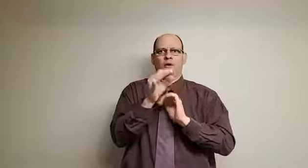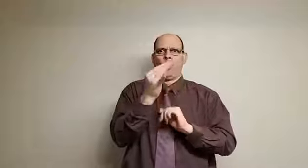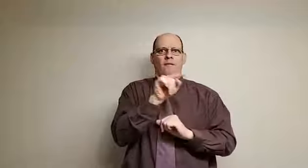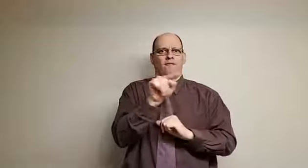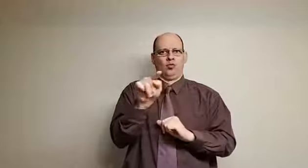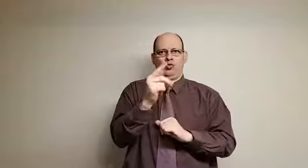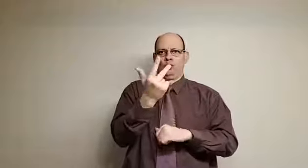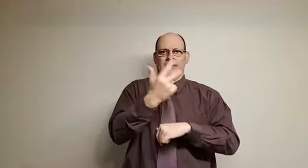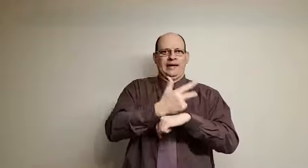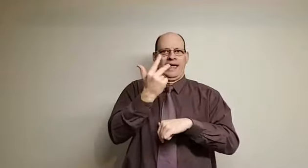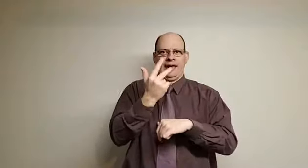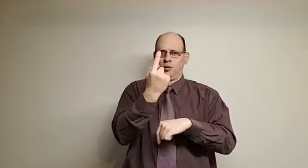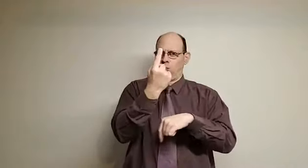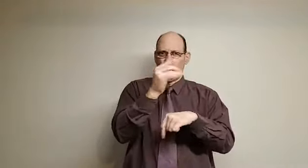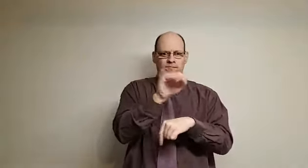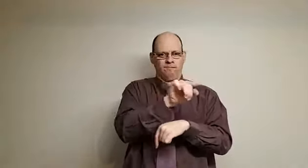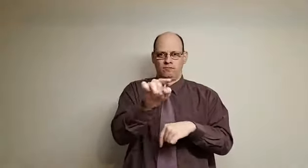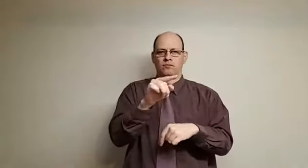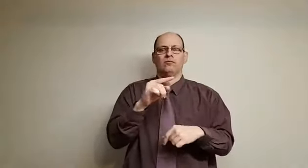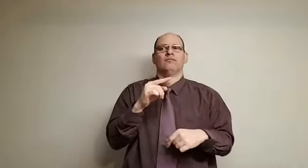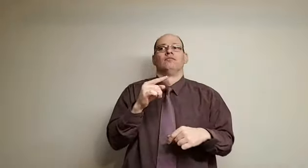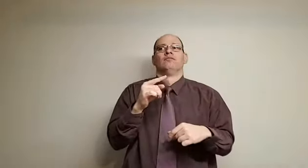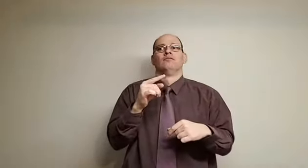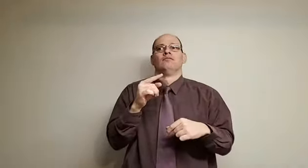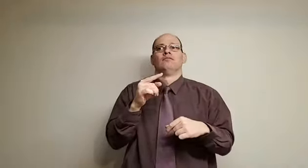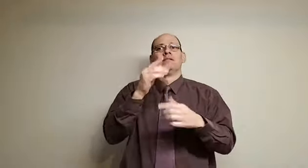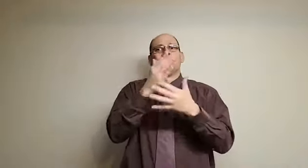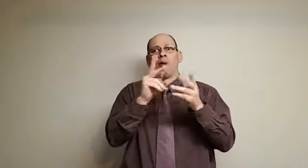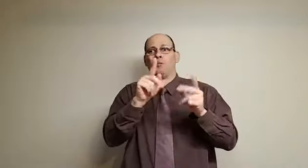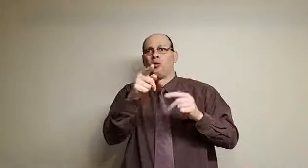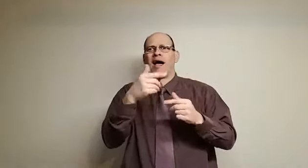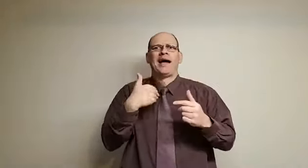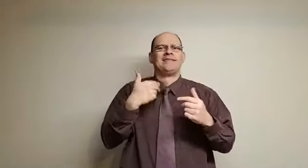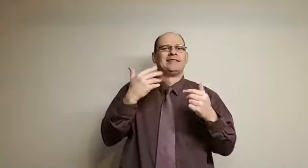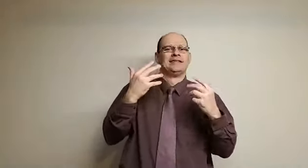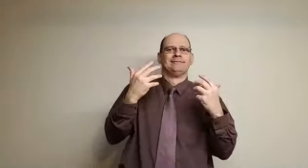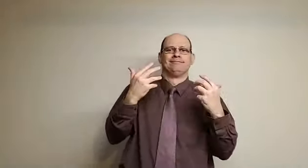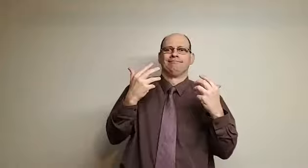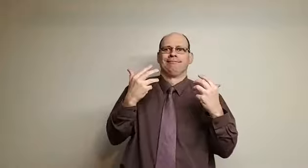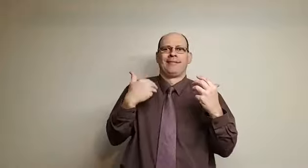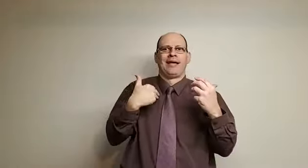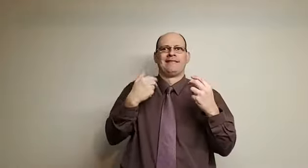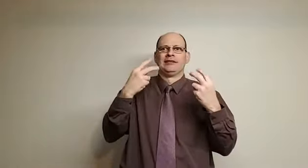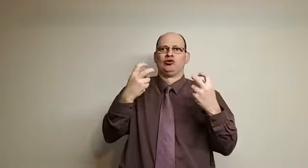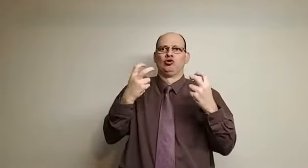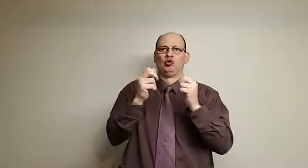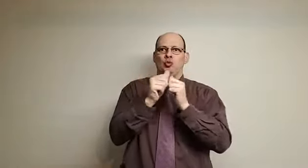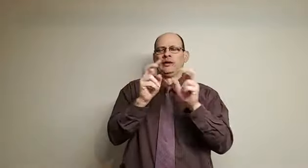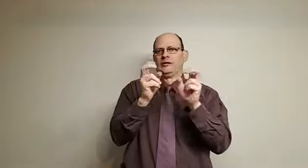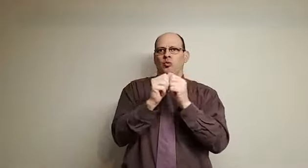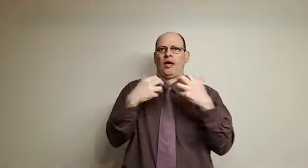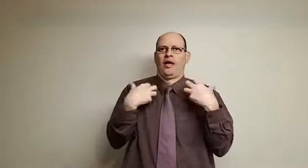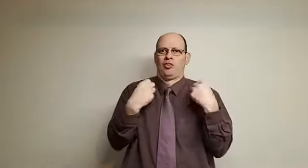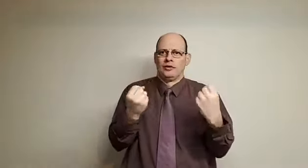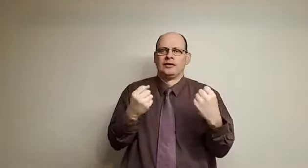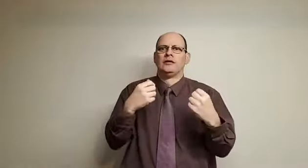encourage you to pick one of those three days some people you know they may not